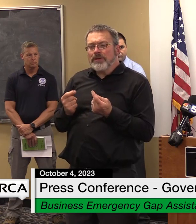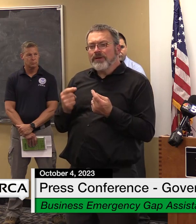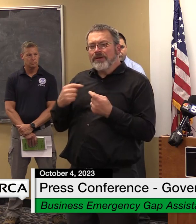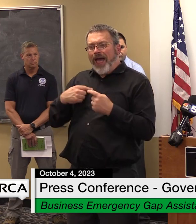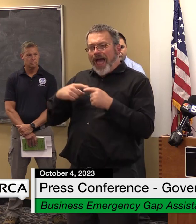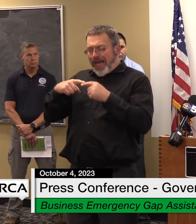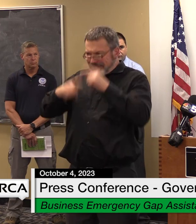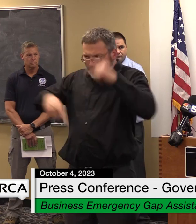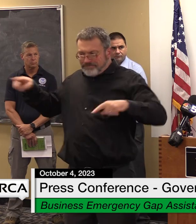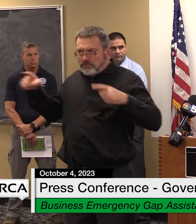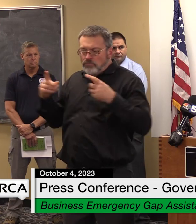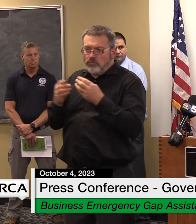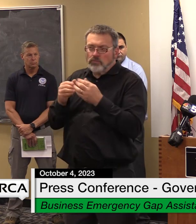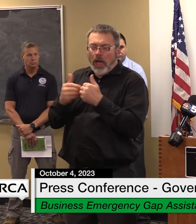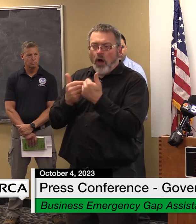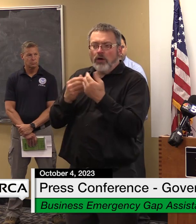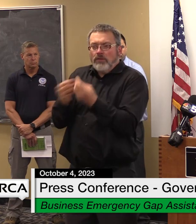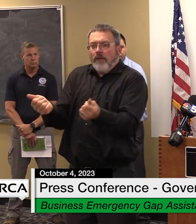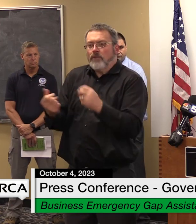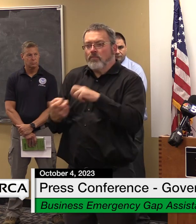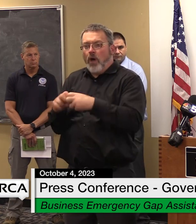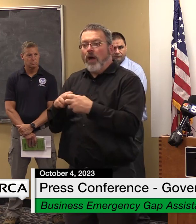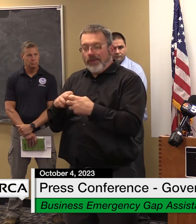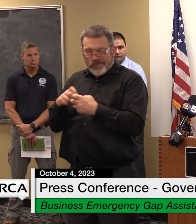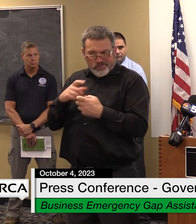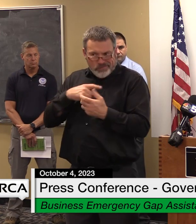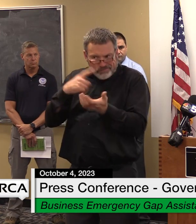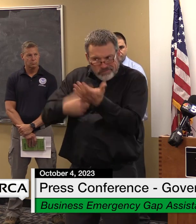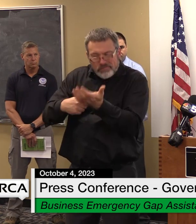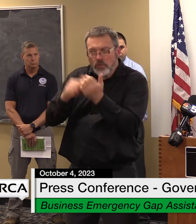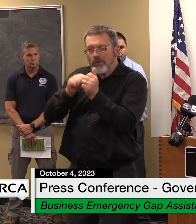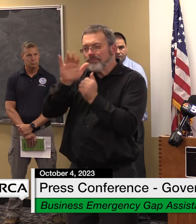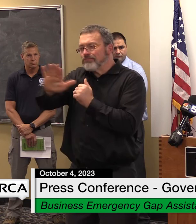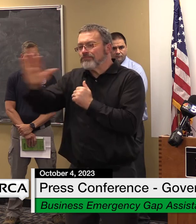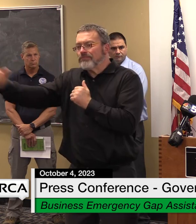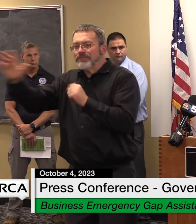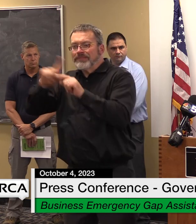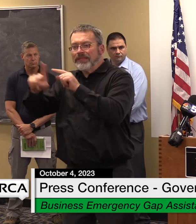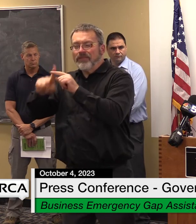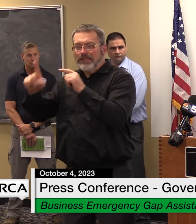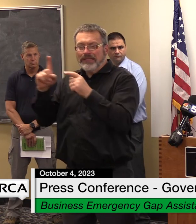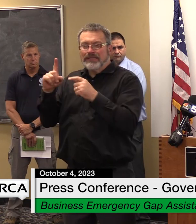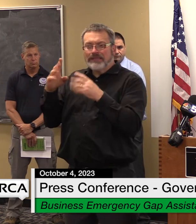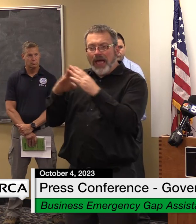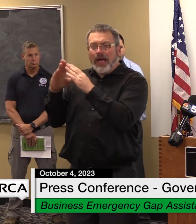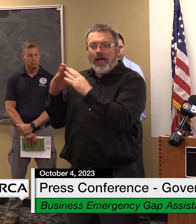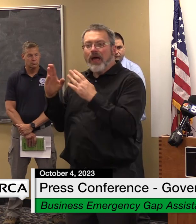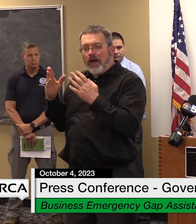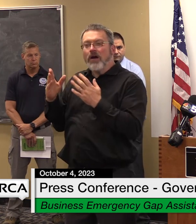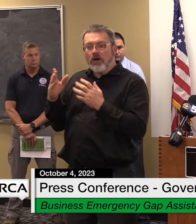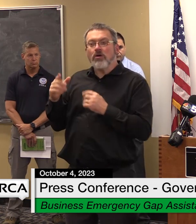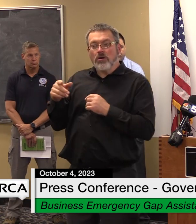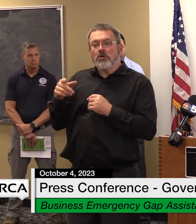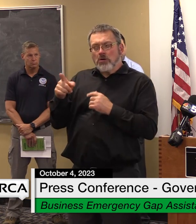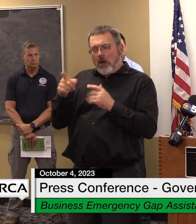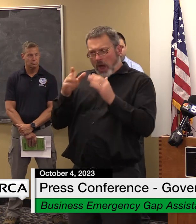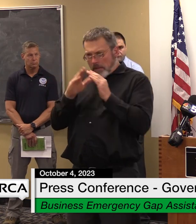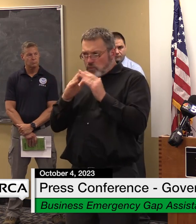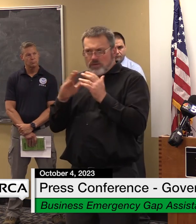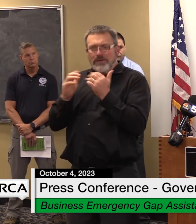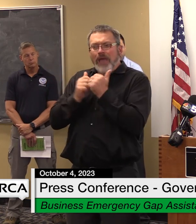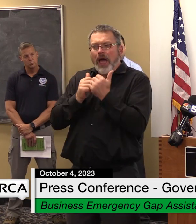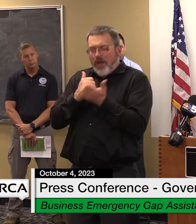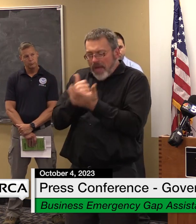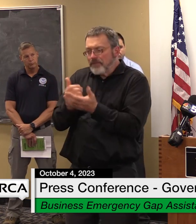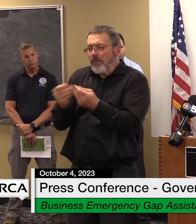local municipalities. On the storm drain issue, what we're trying to do is identify those communities who need some help. Many communities are able